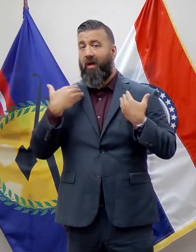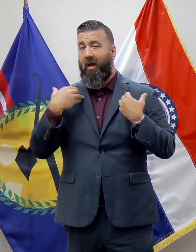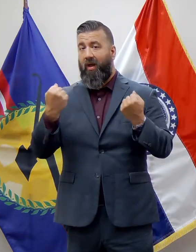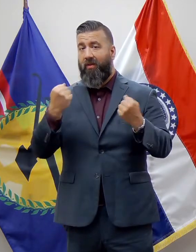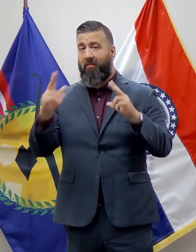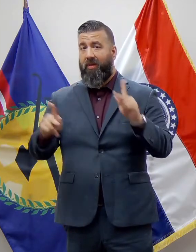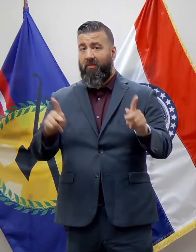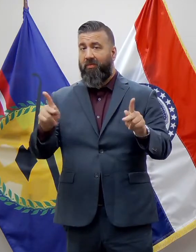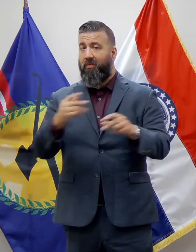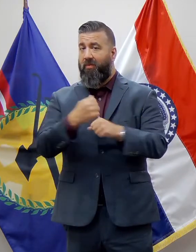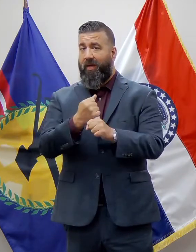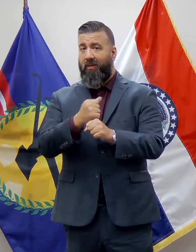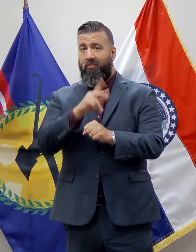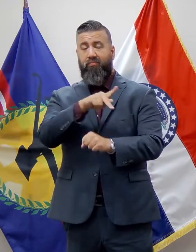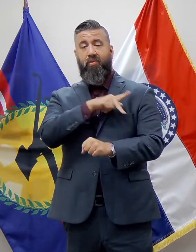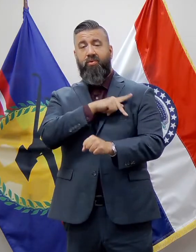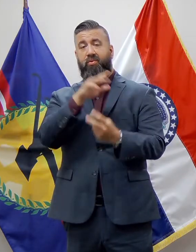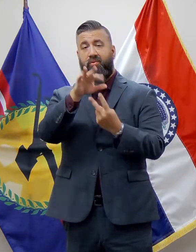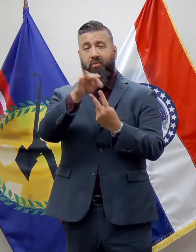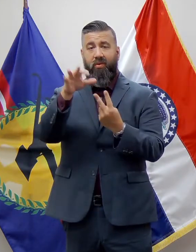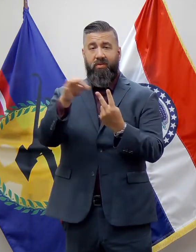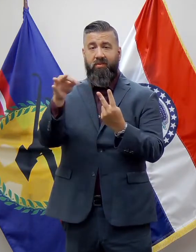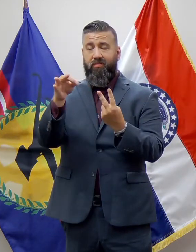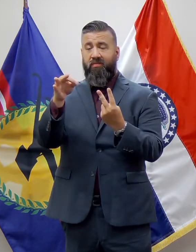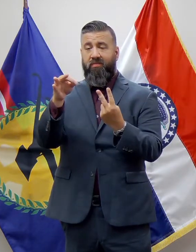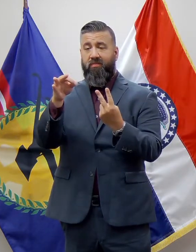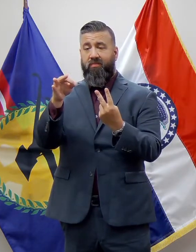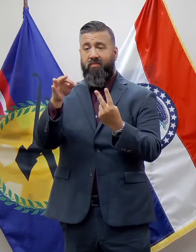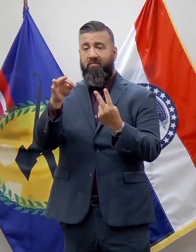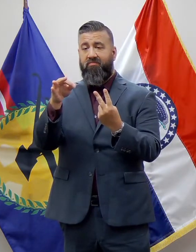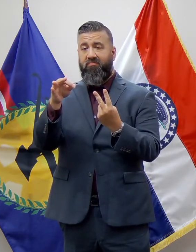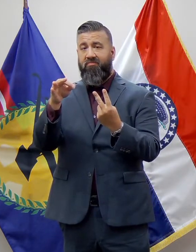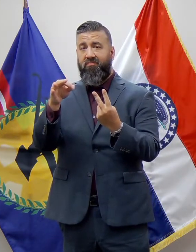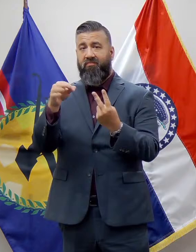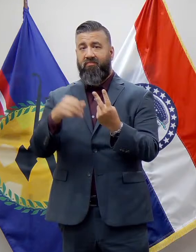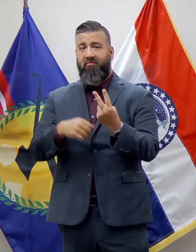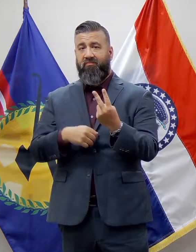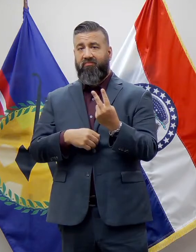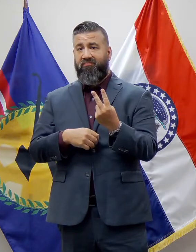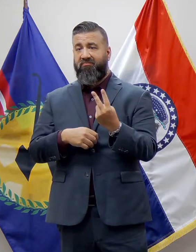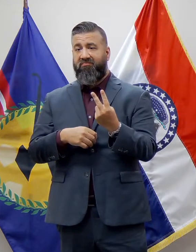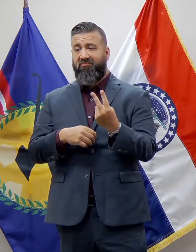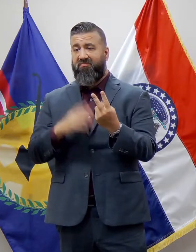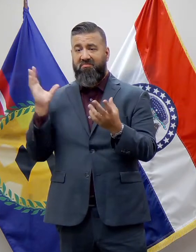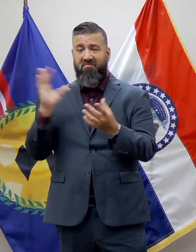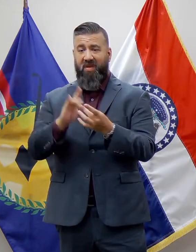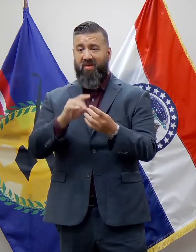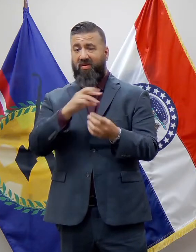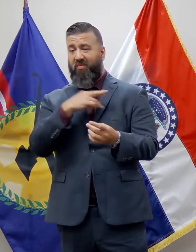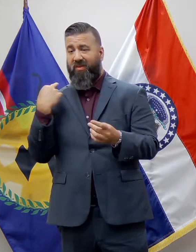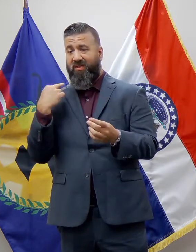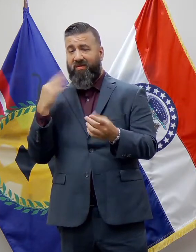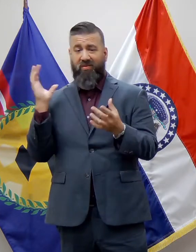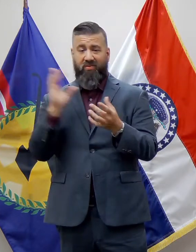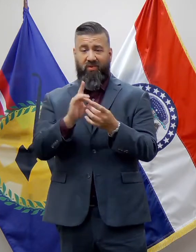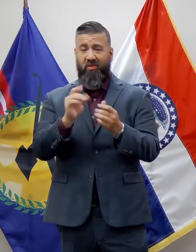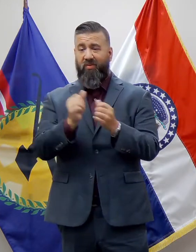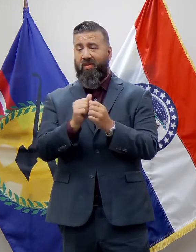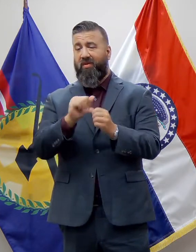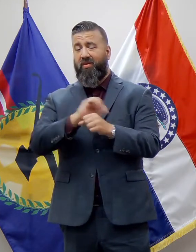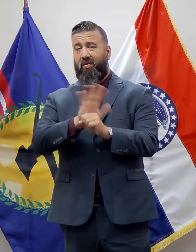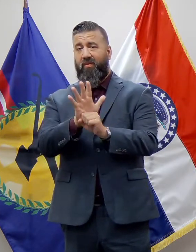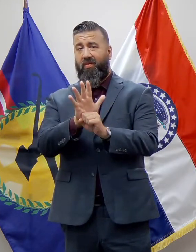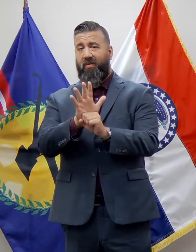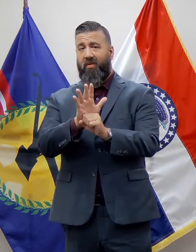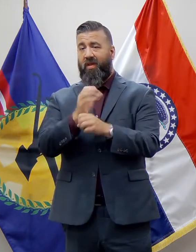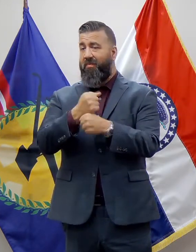making personal choices based on an unclear picture of the risk associated with contracting COVID. They're basing decisions